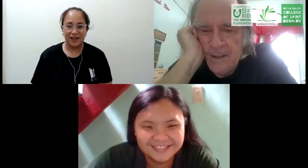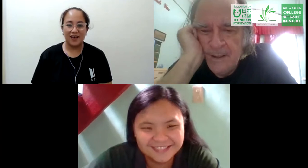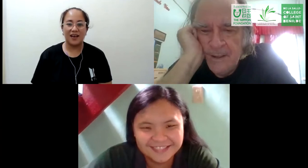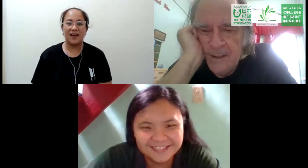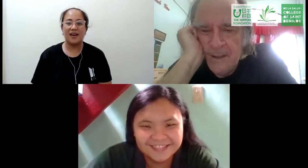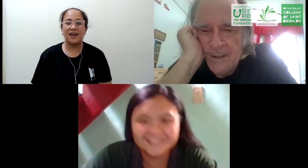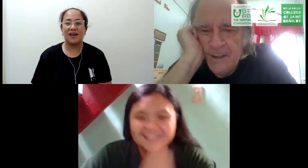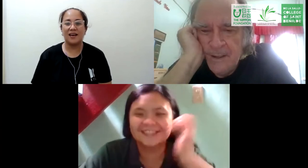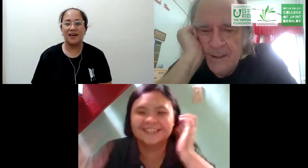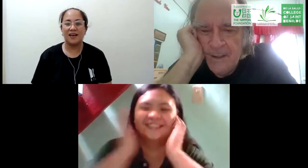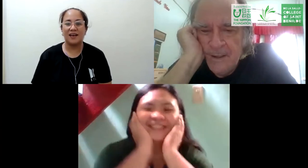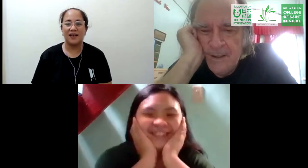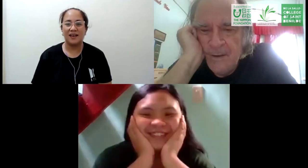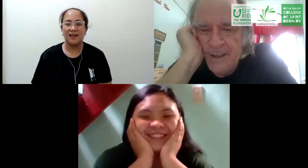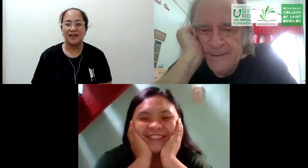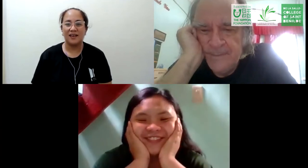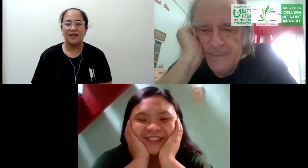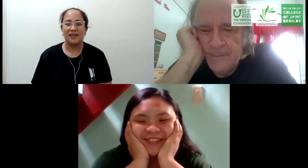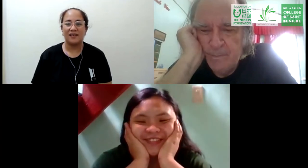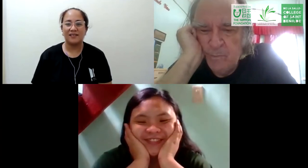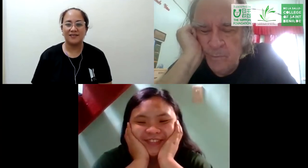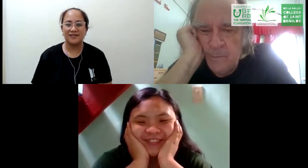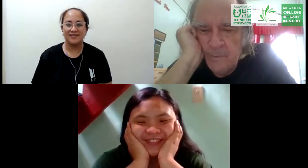shape. Okay.